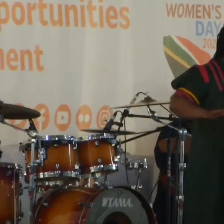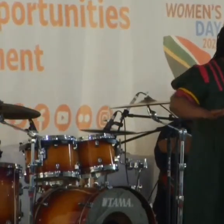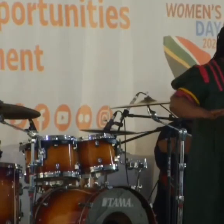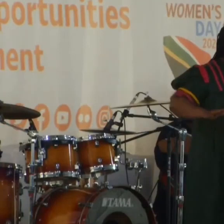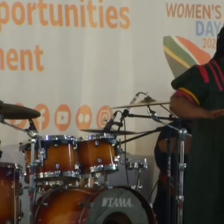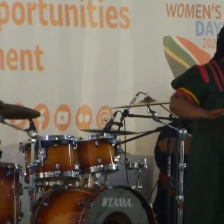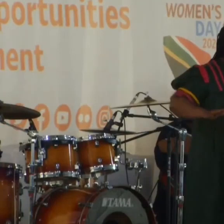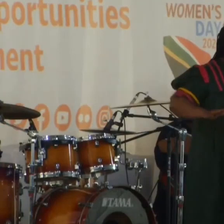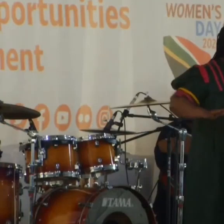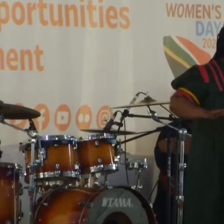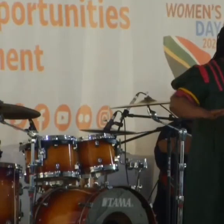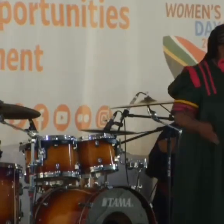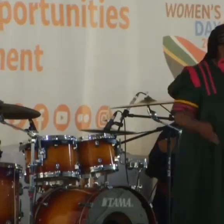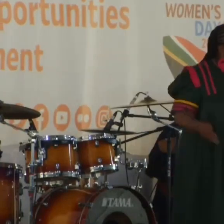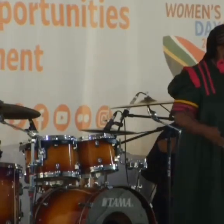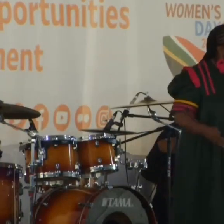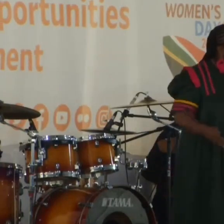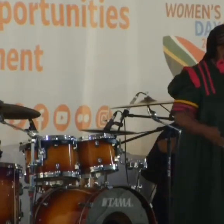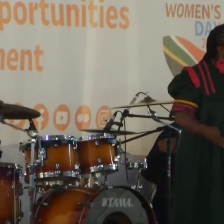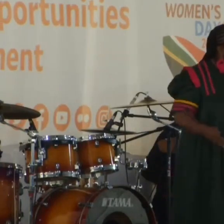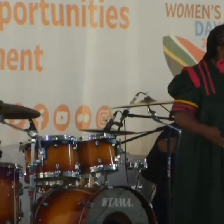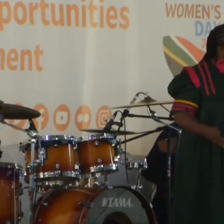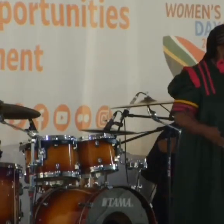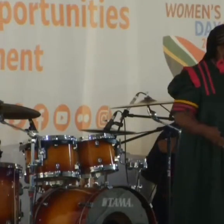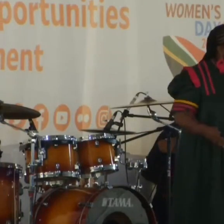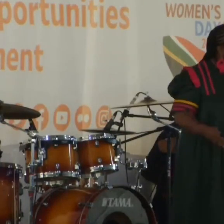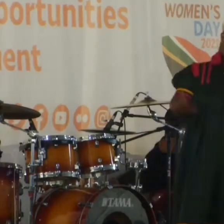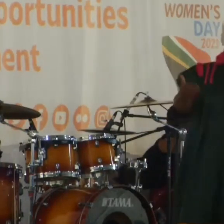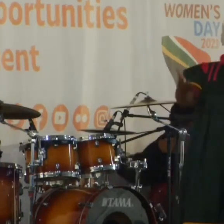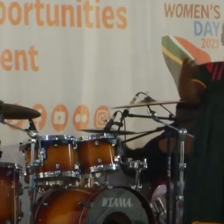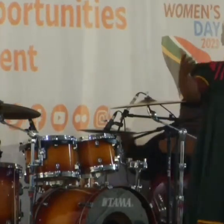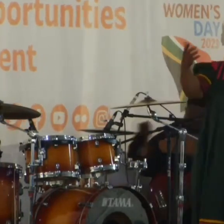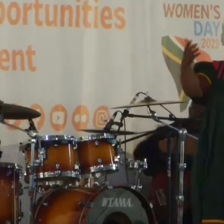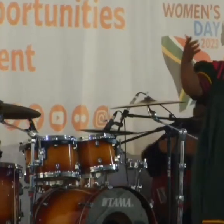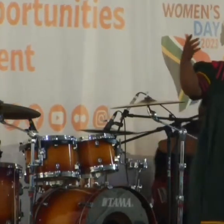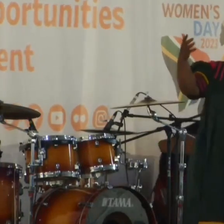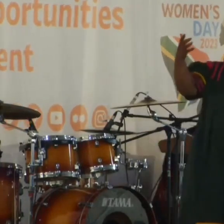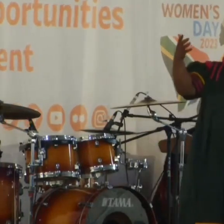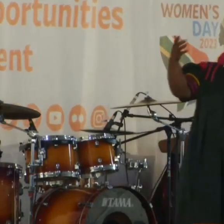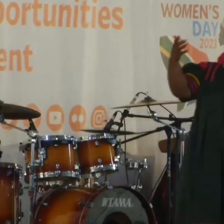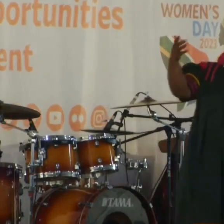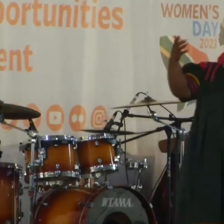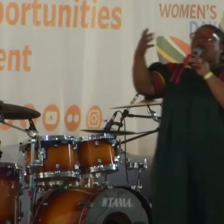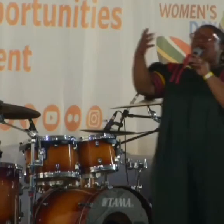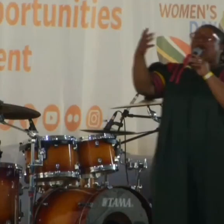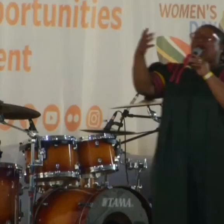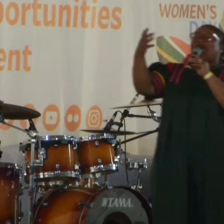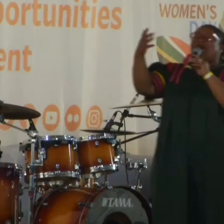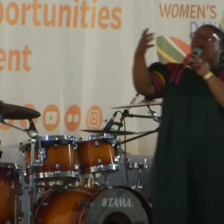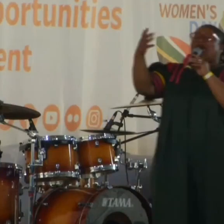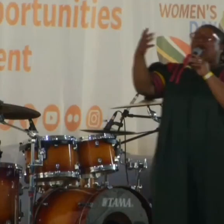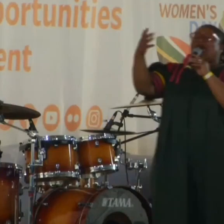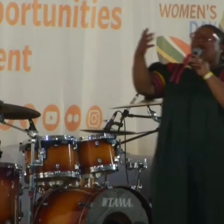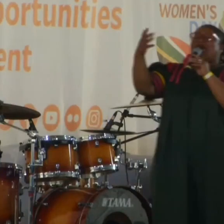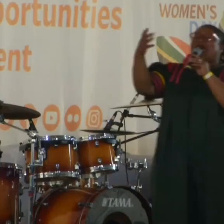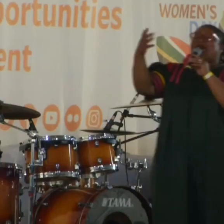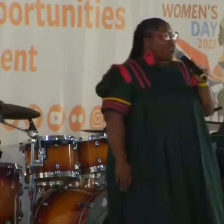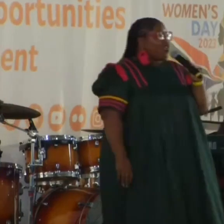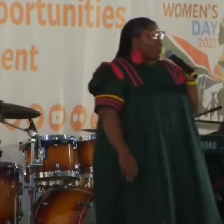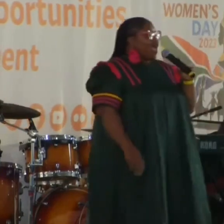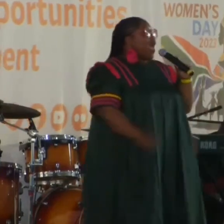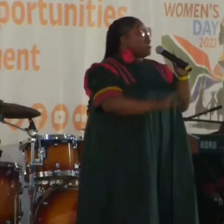a city beneath the ground, sprouting names begging to be